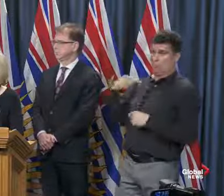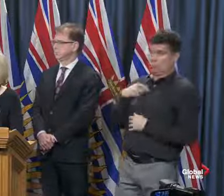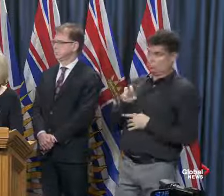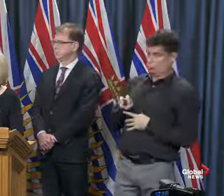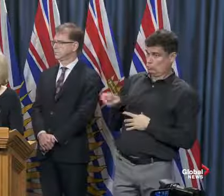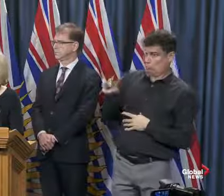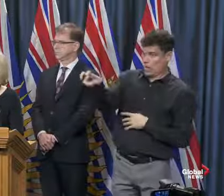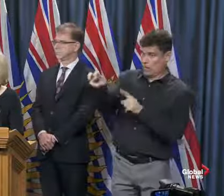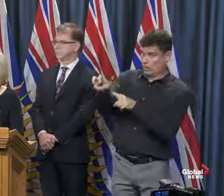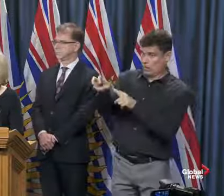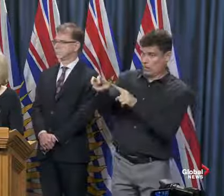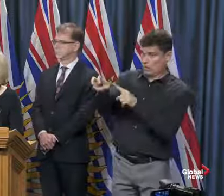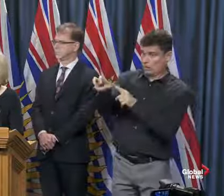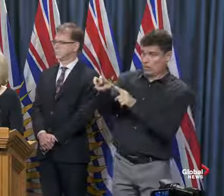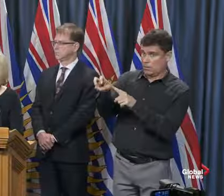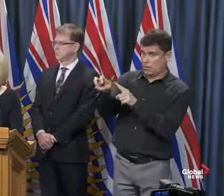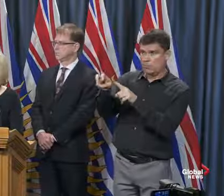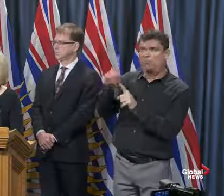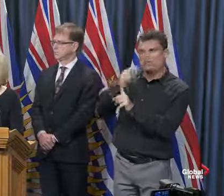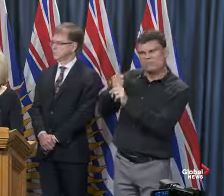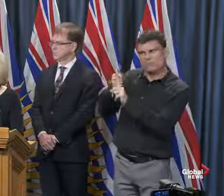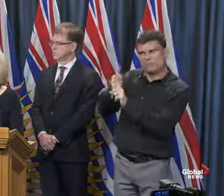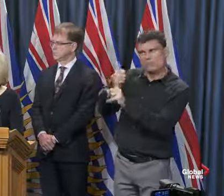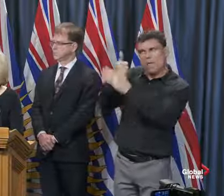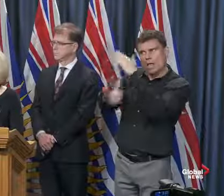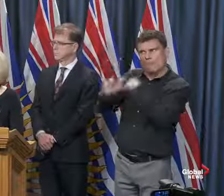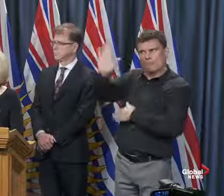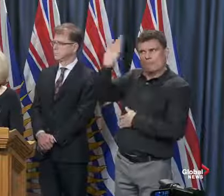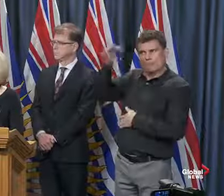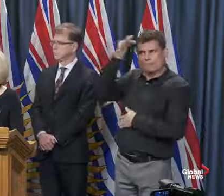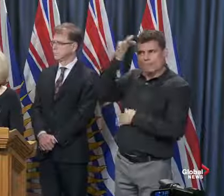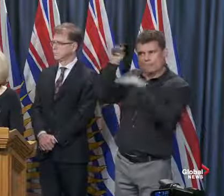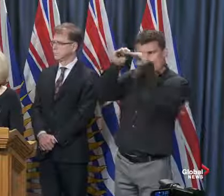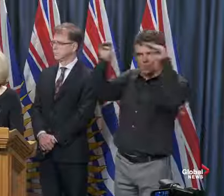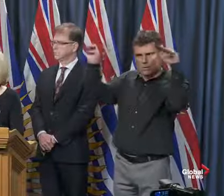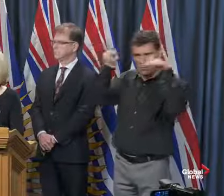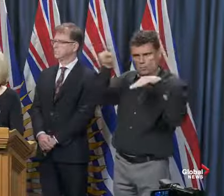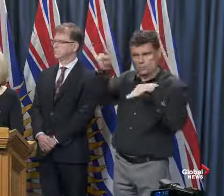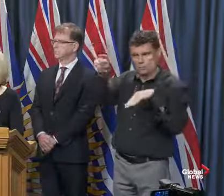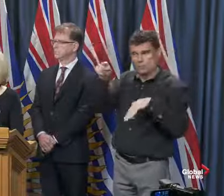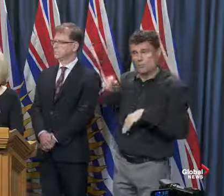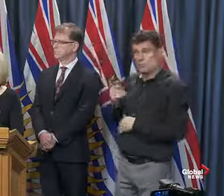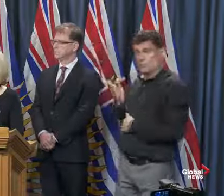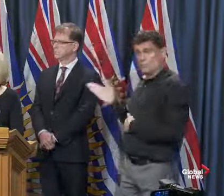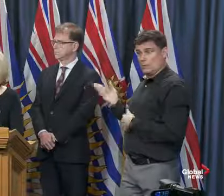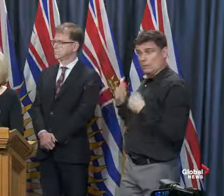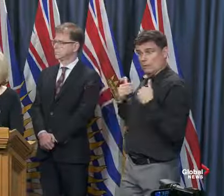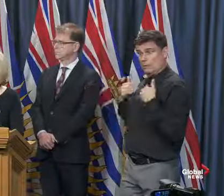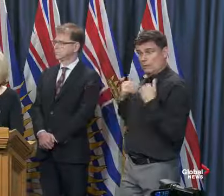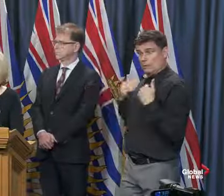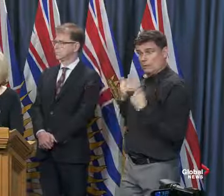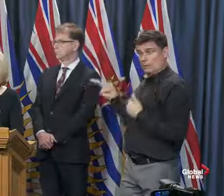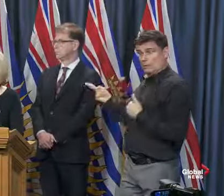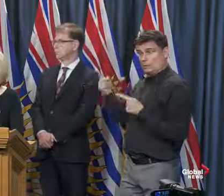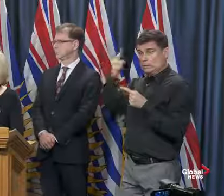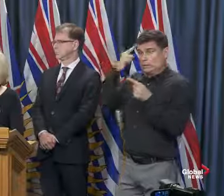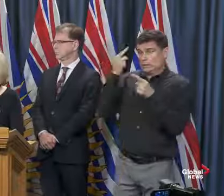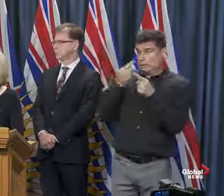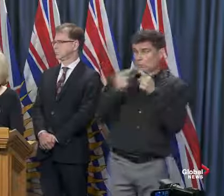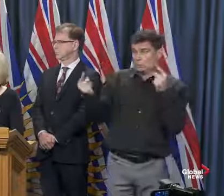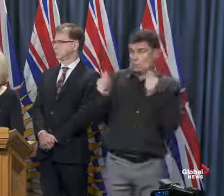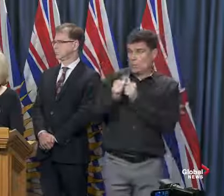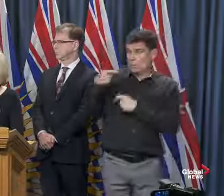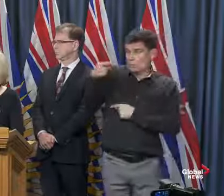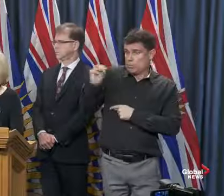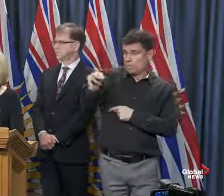not agree with the Prime Minister's new policy on travel. Is there anything you as the Health